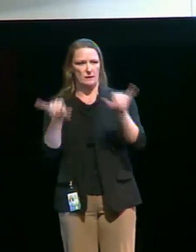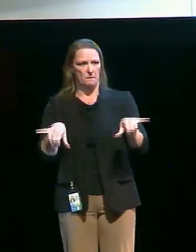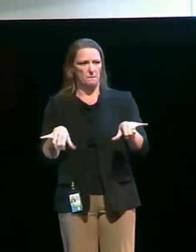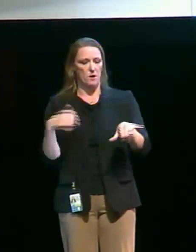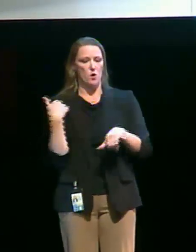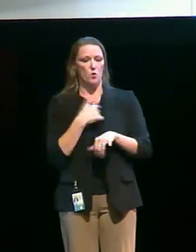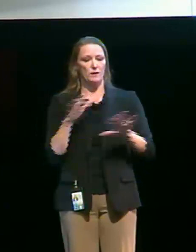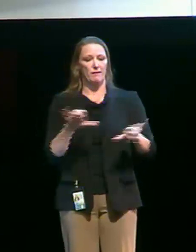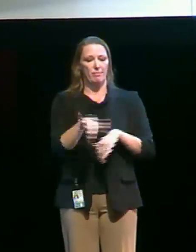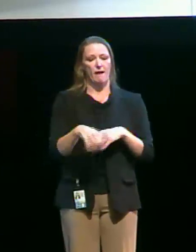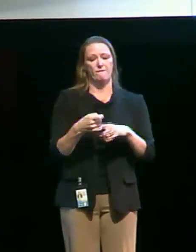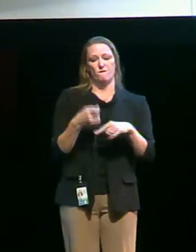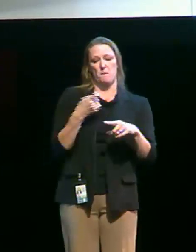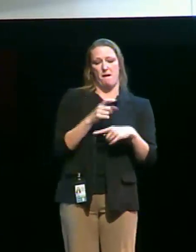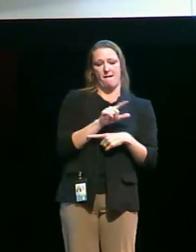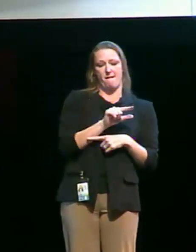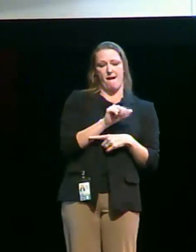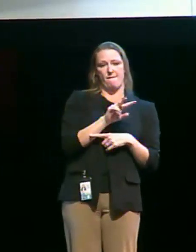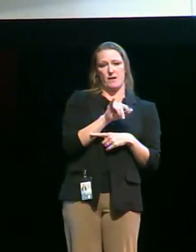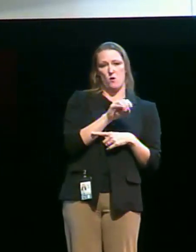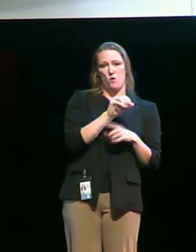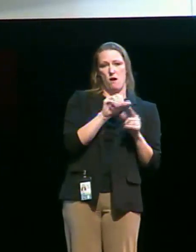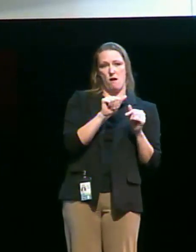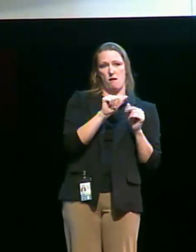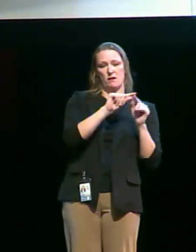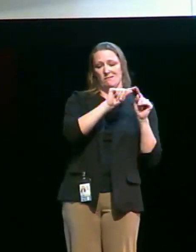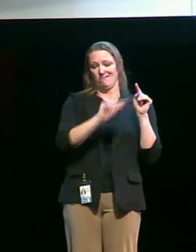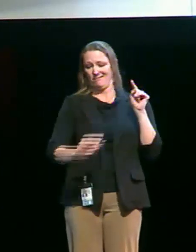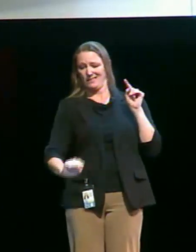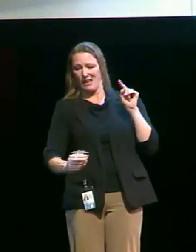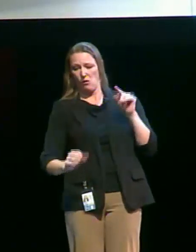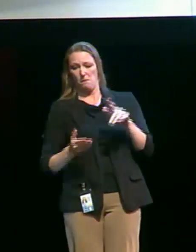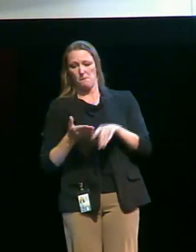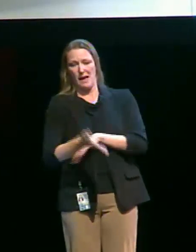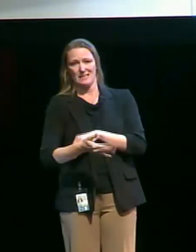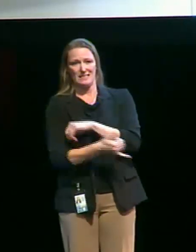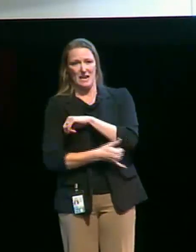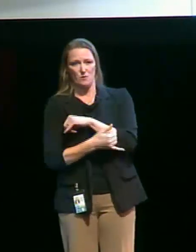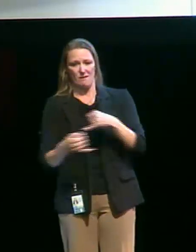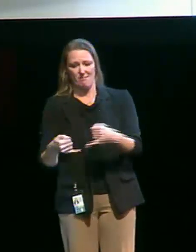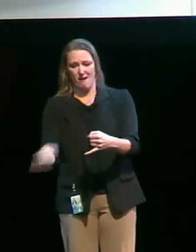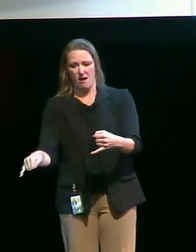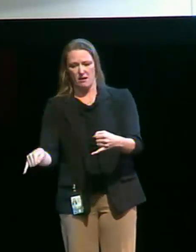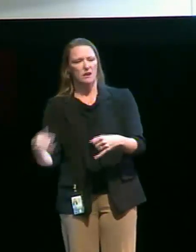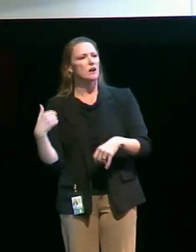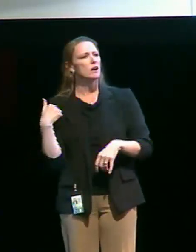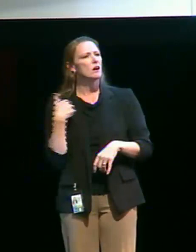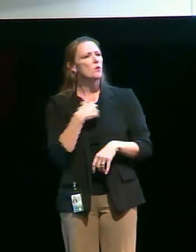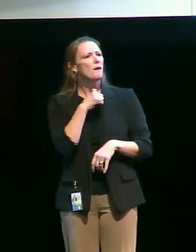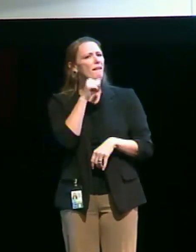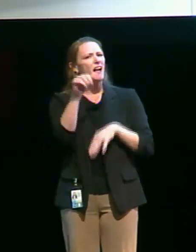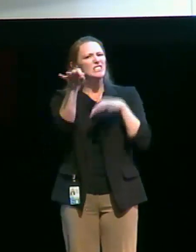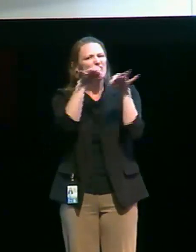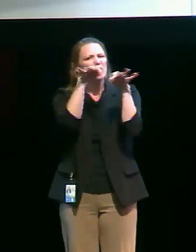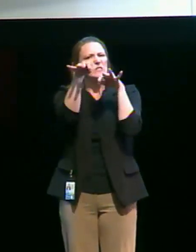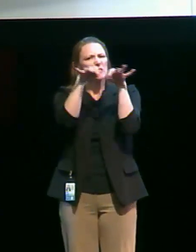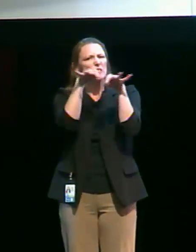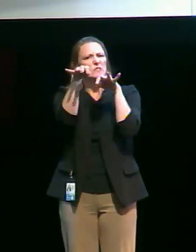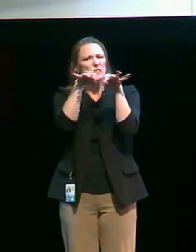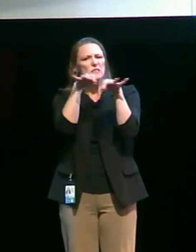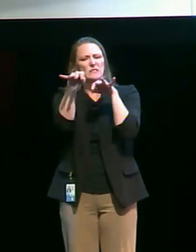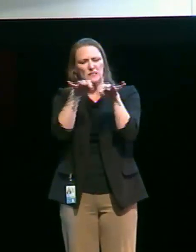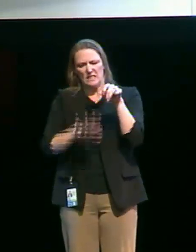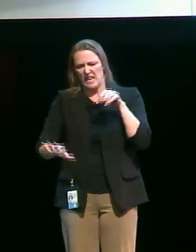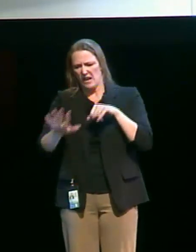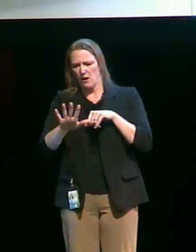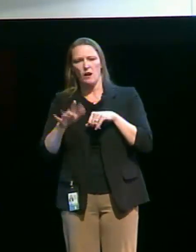to past the county line into Ventura. We did not give a description of the areas. Instead, we instructed